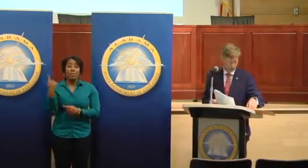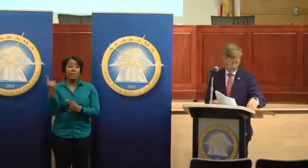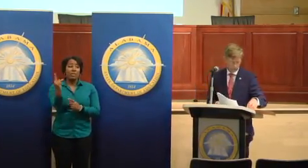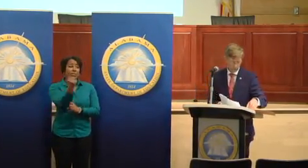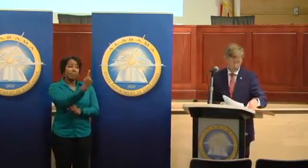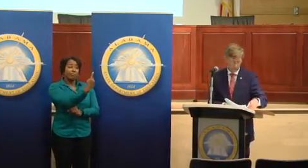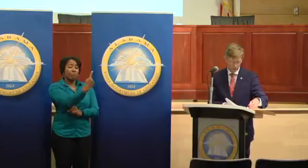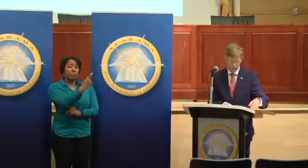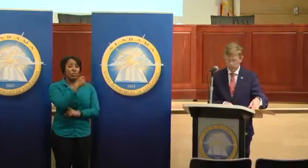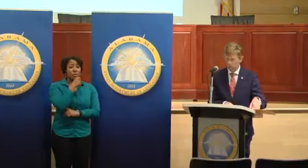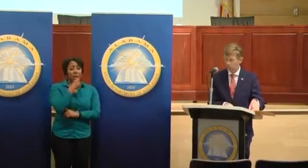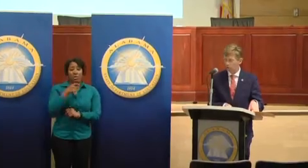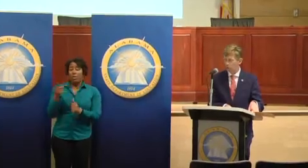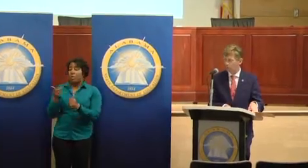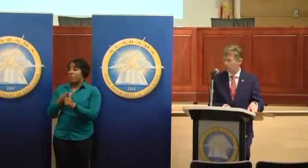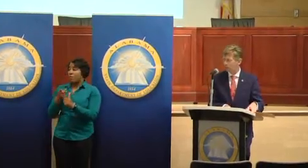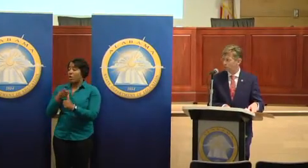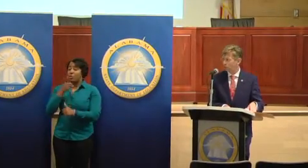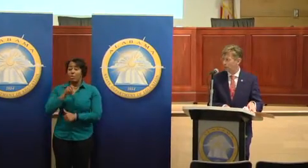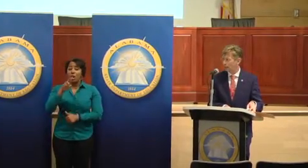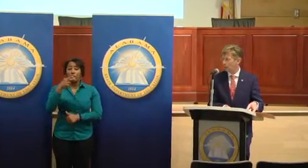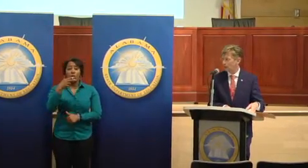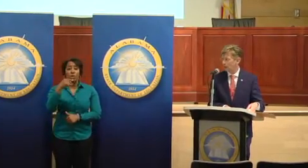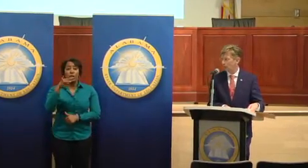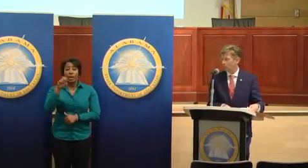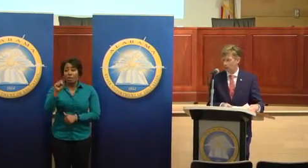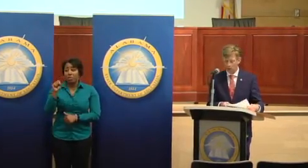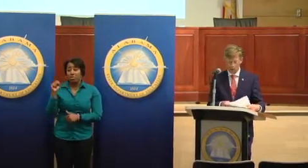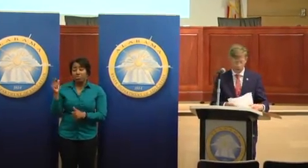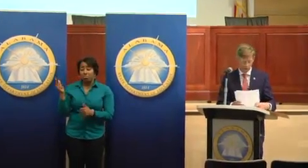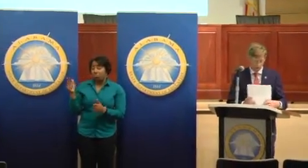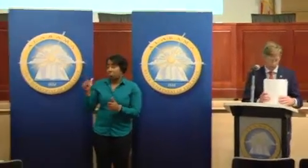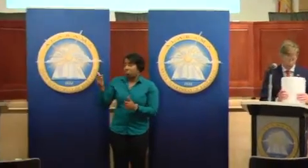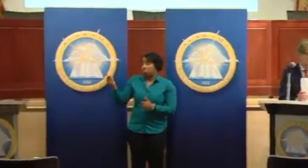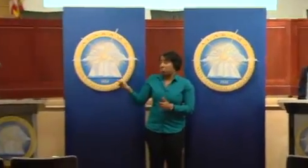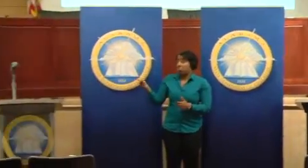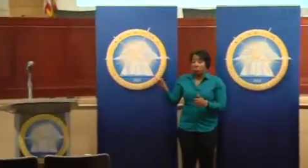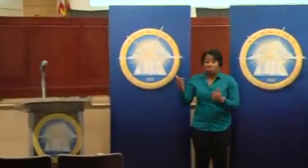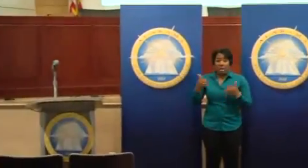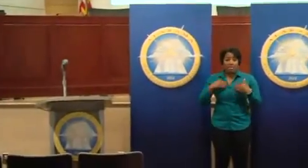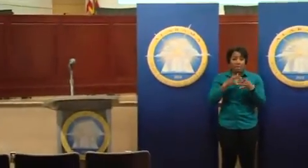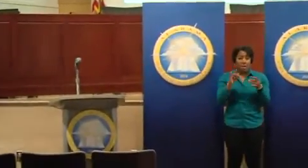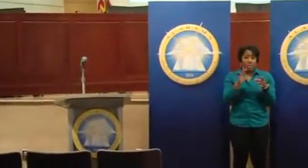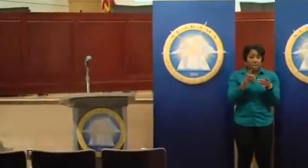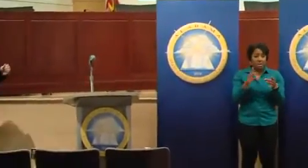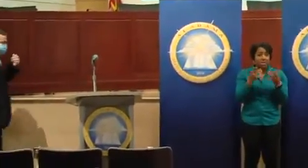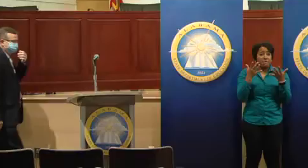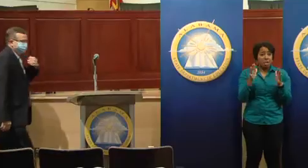Harris, if you'd give us a few comments, anything you'd like to say, and then we'll take questions.